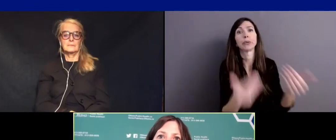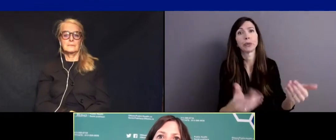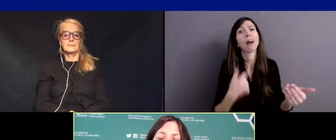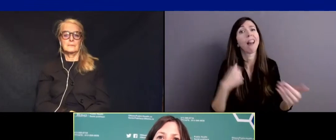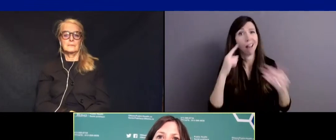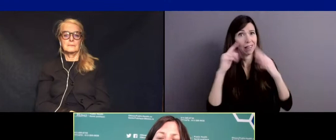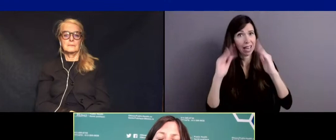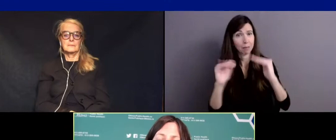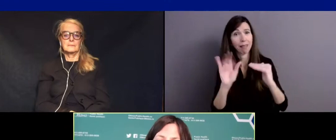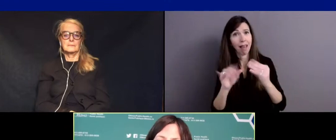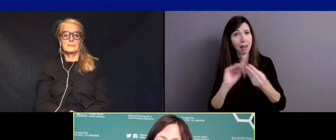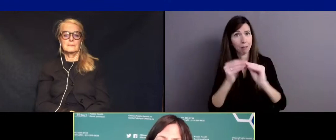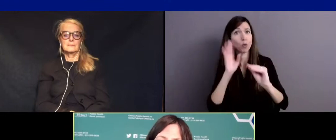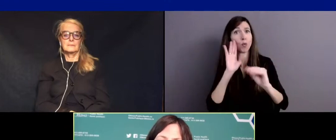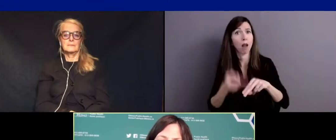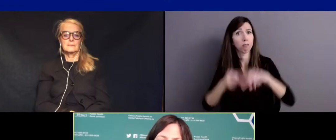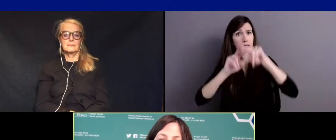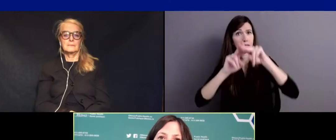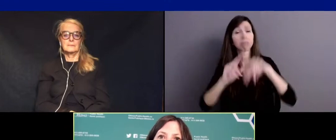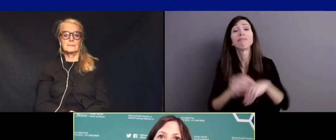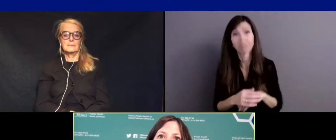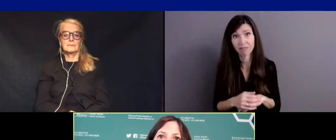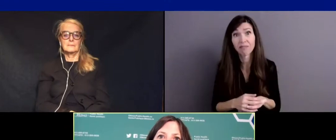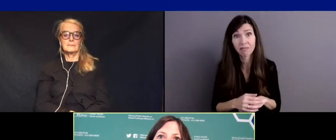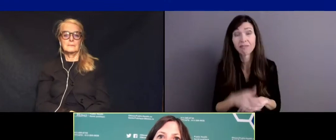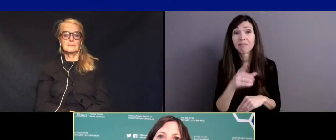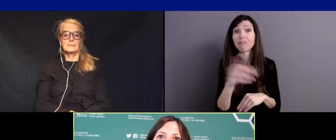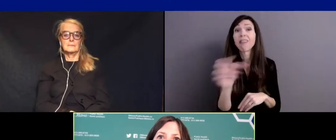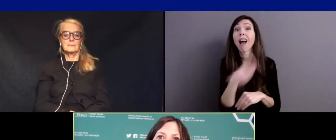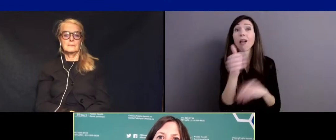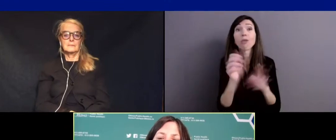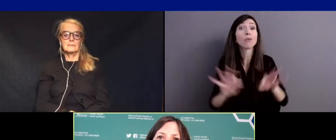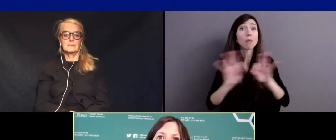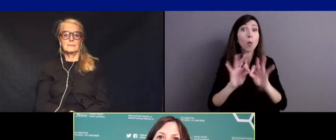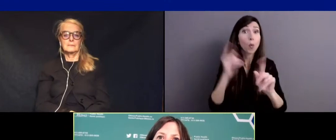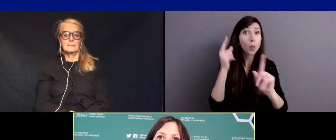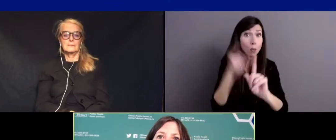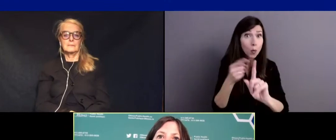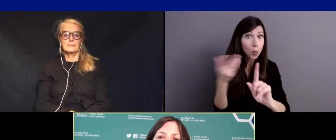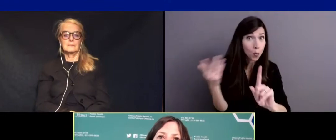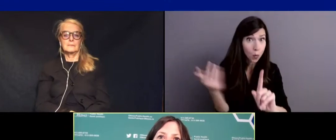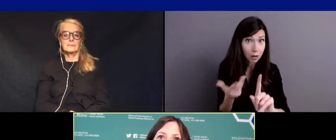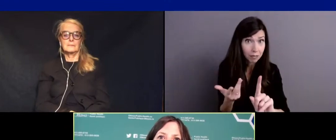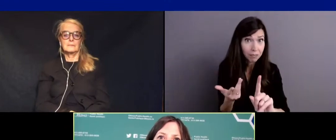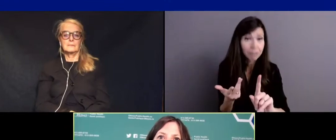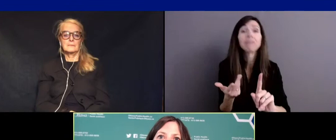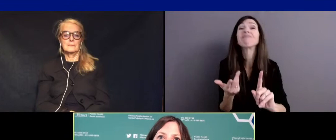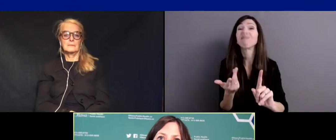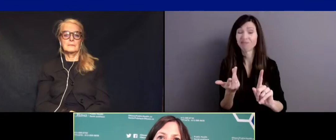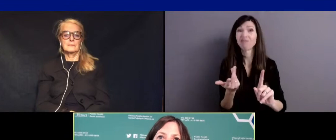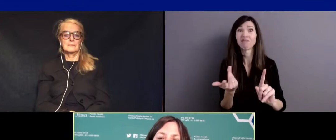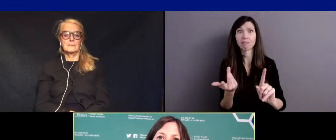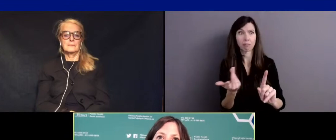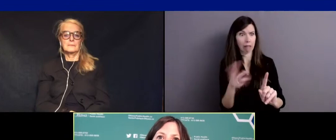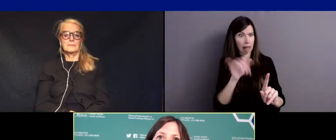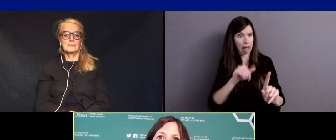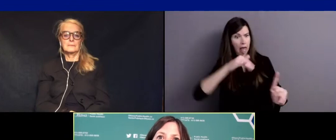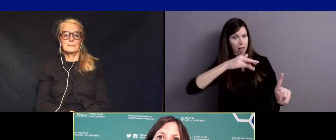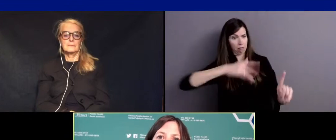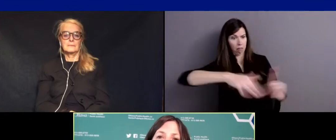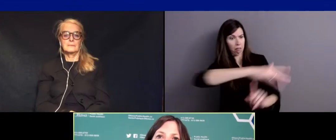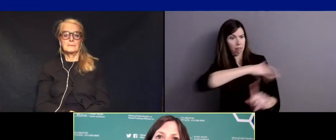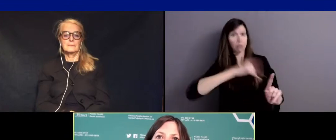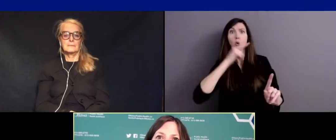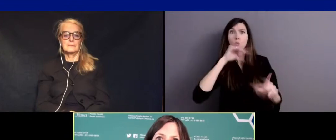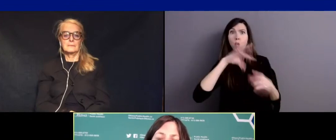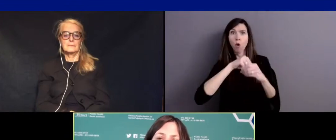grow. And I think the important point there is that, in that those hundreds of high-risk contacts, that